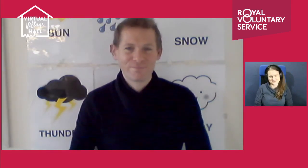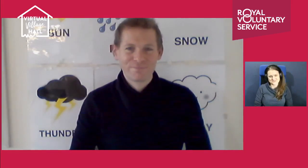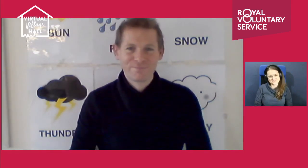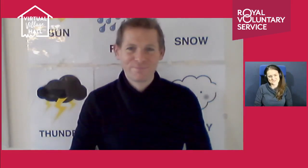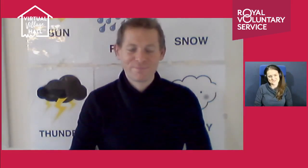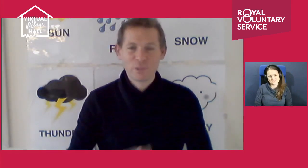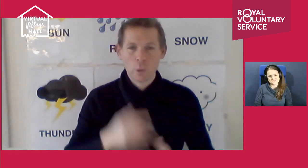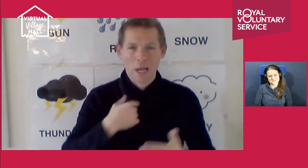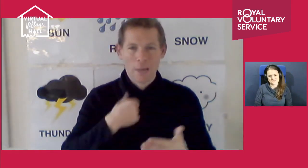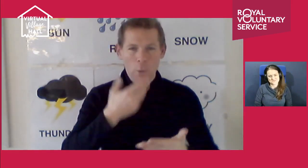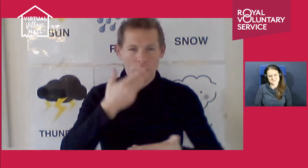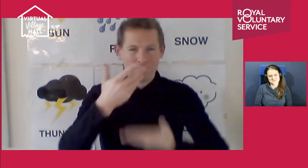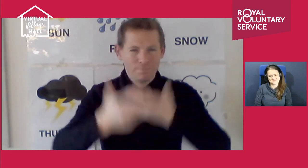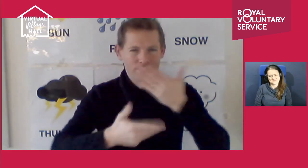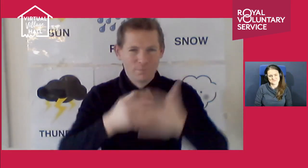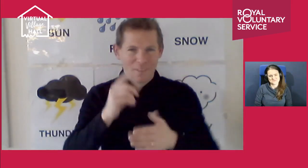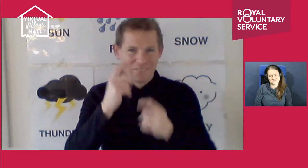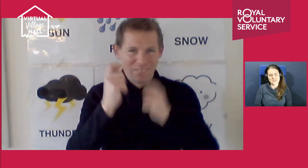of.